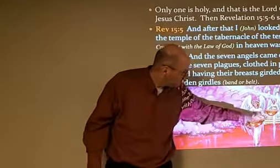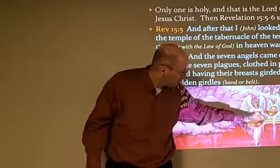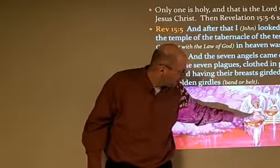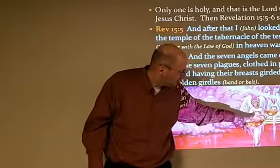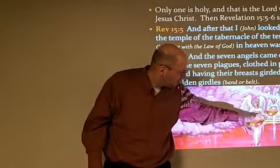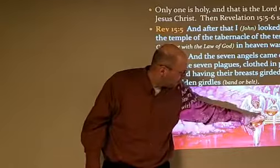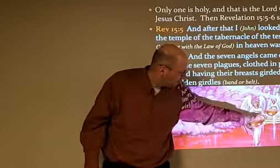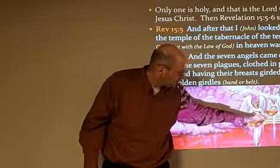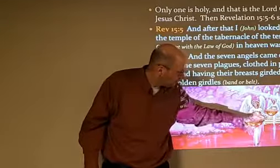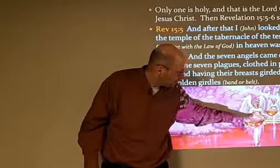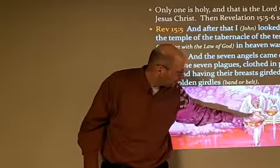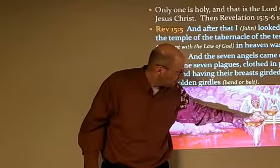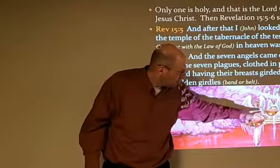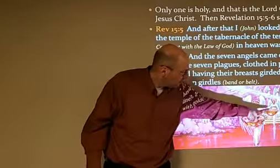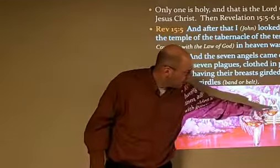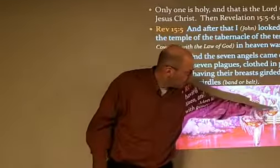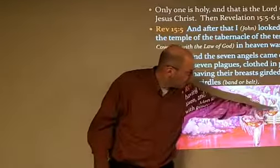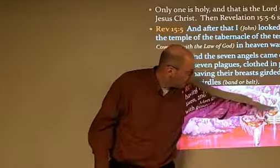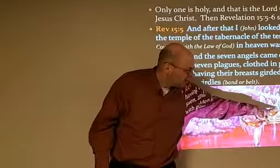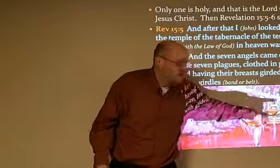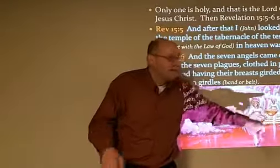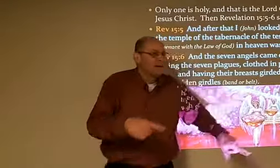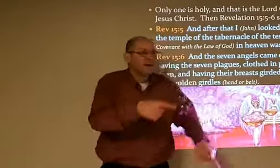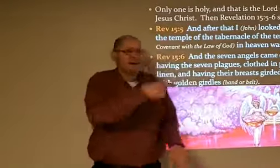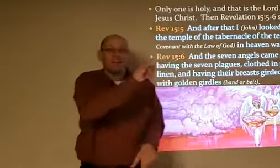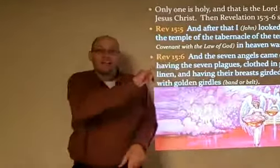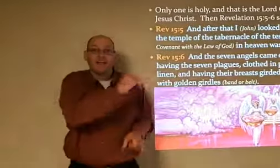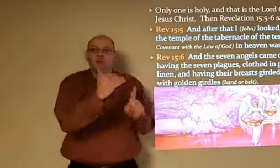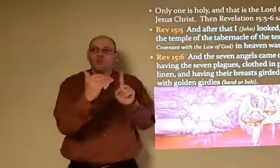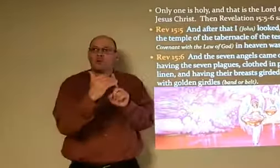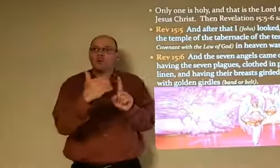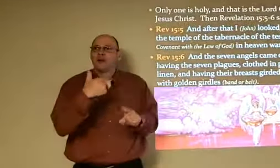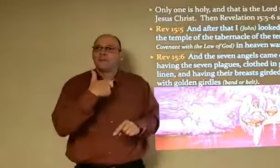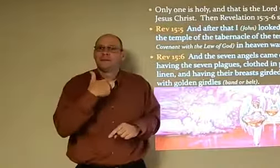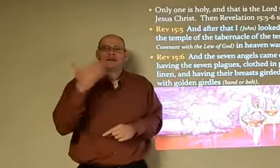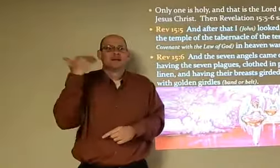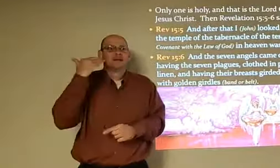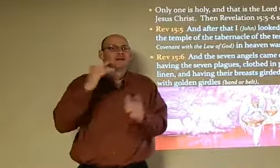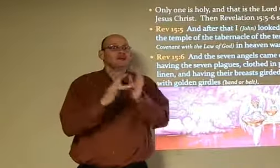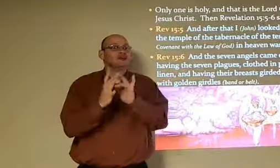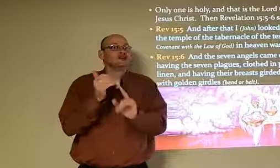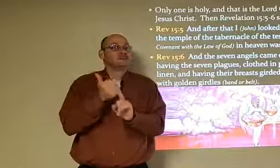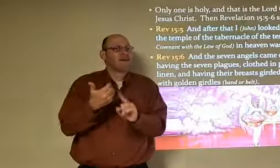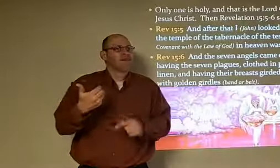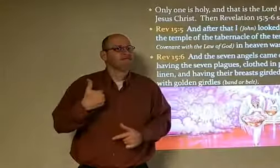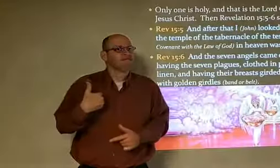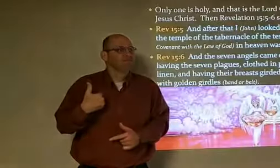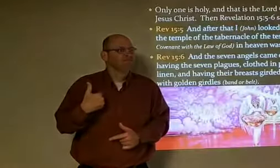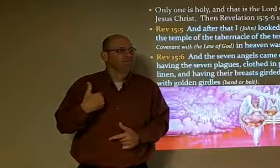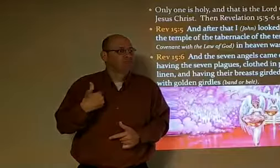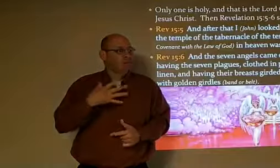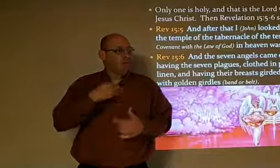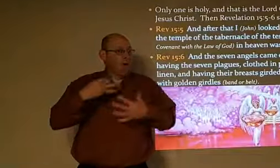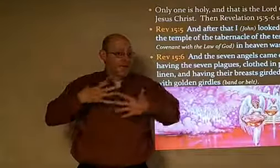there it is, the golden girdle. So they were tied down. It was tied down. It reminds me, you know,